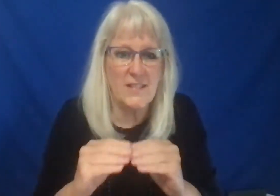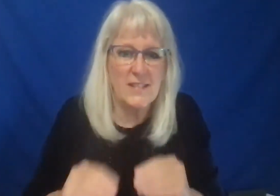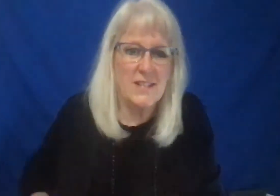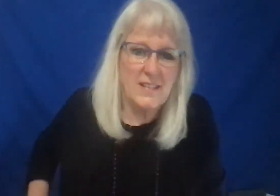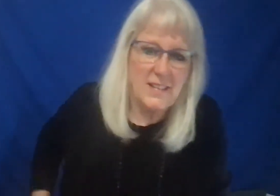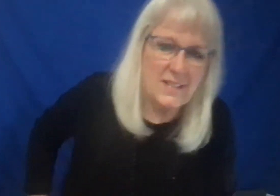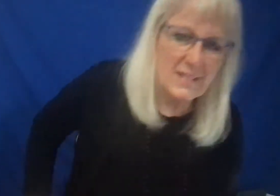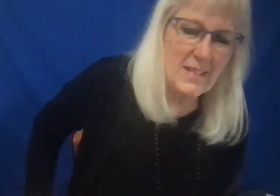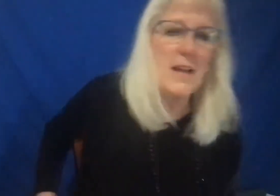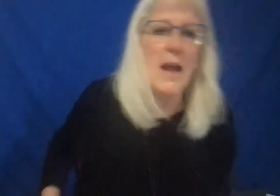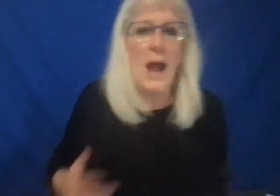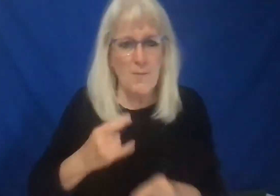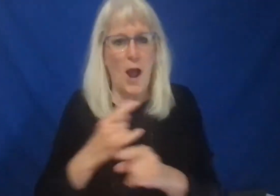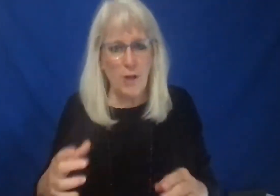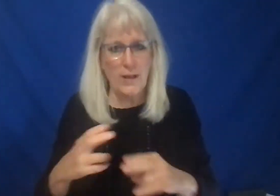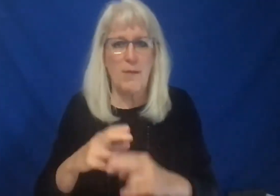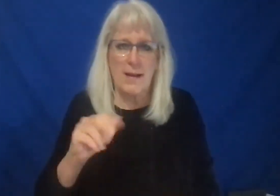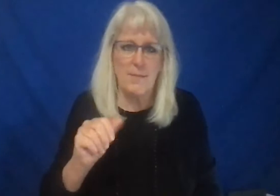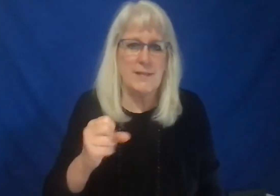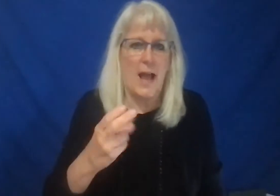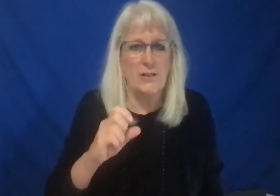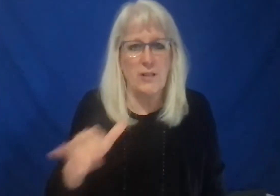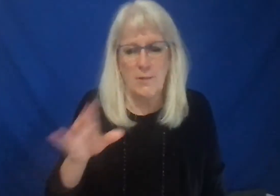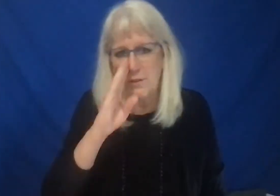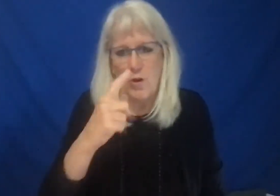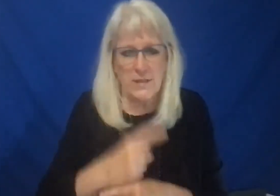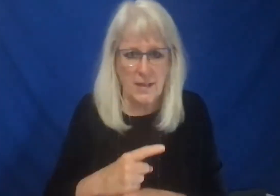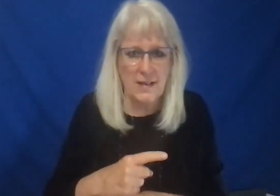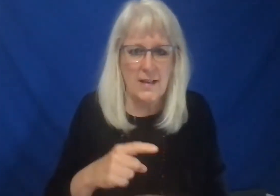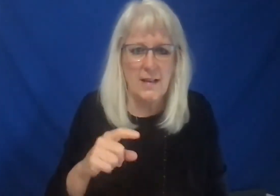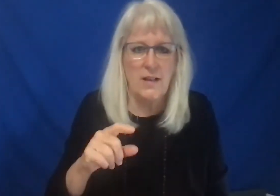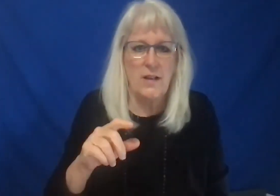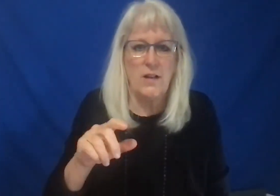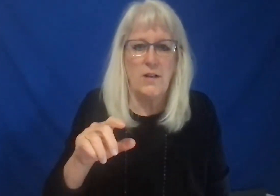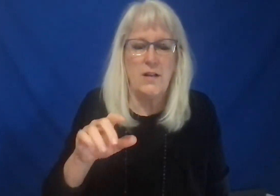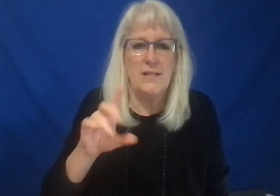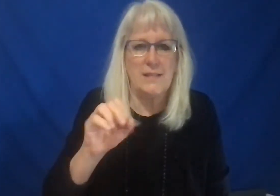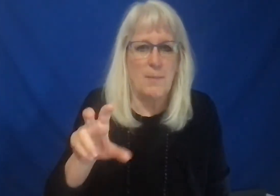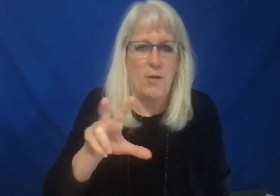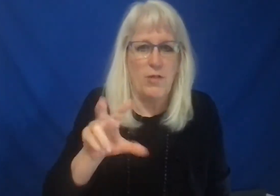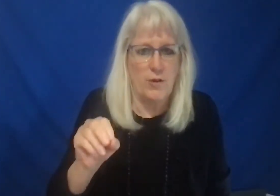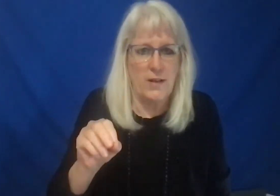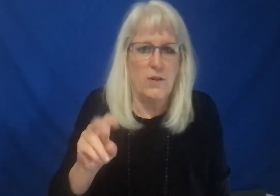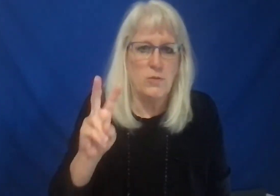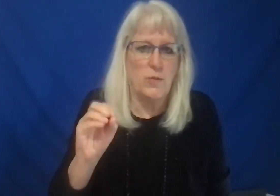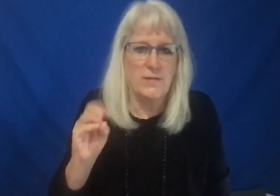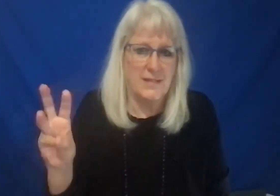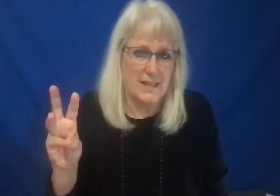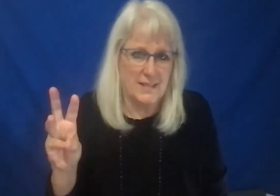am an alcoholic. My name is Ashley. My sobriety date is the 30th of December, 2006. And how an alcoholic like me ends up